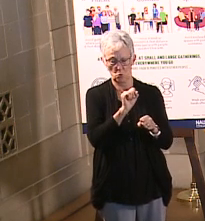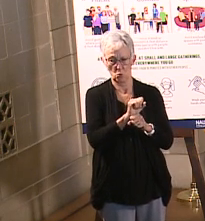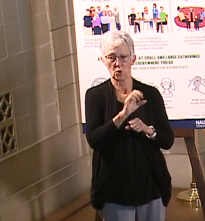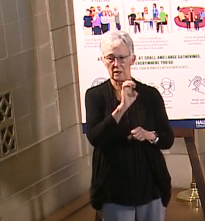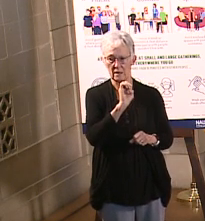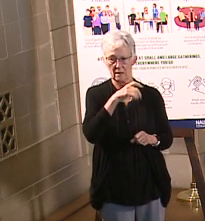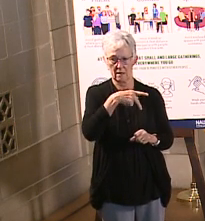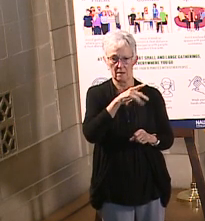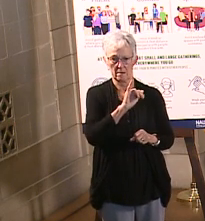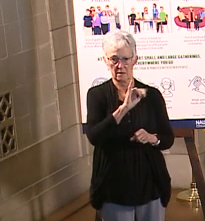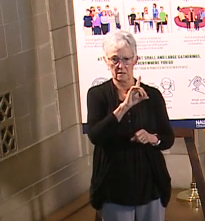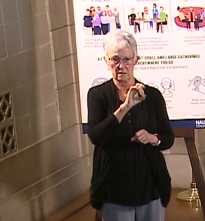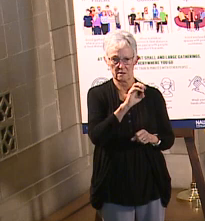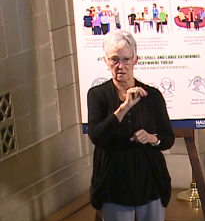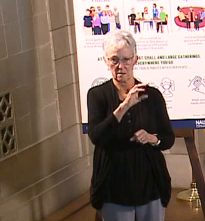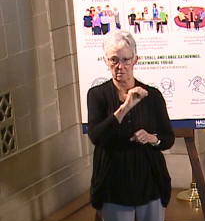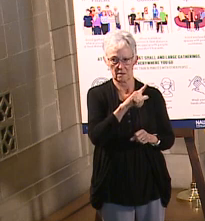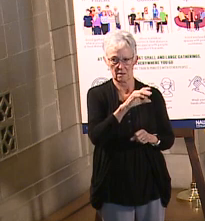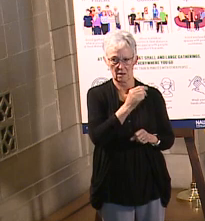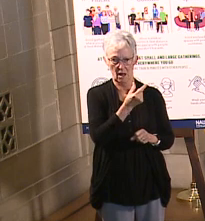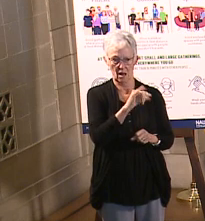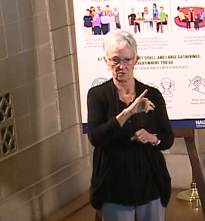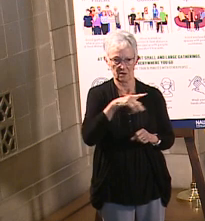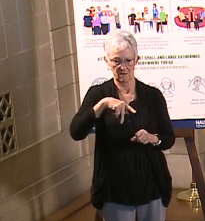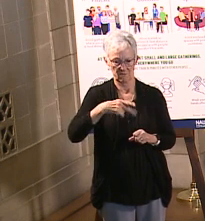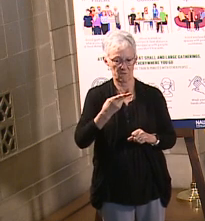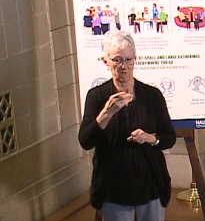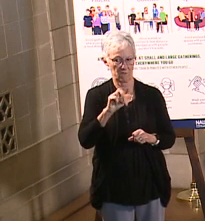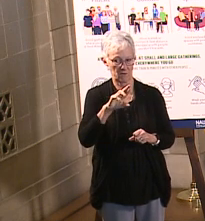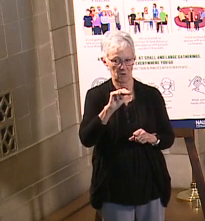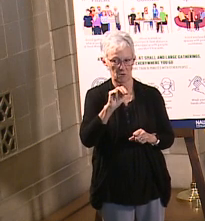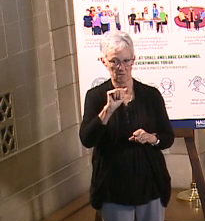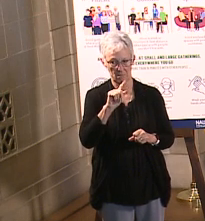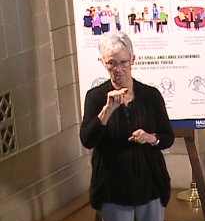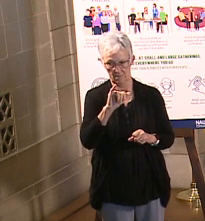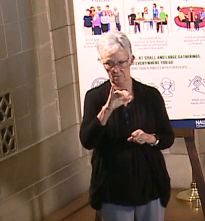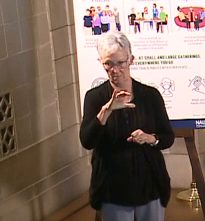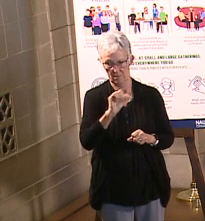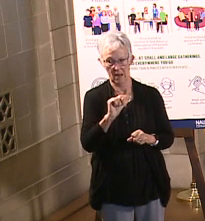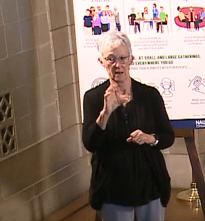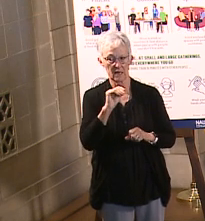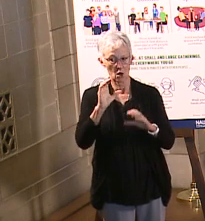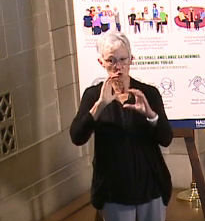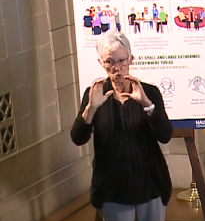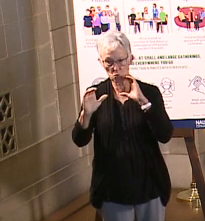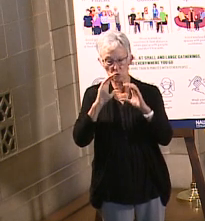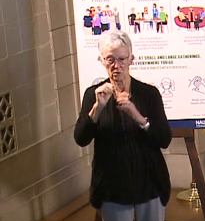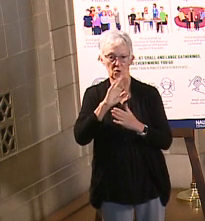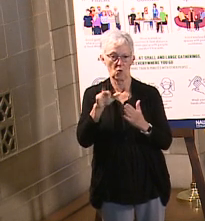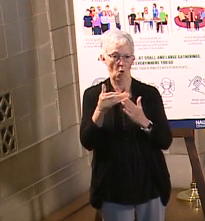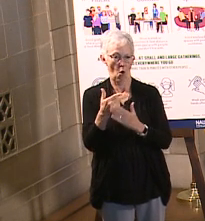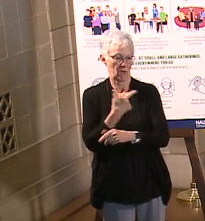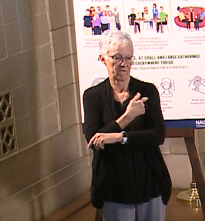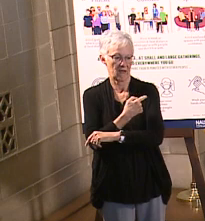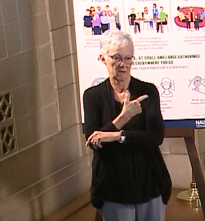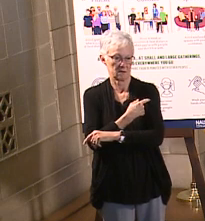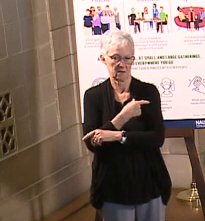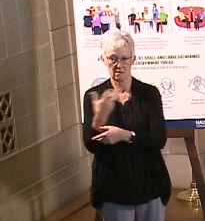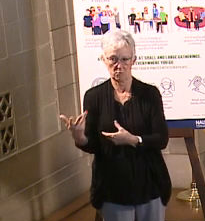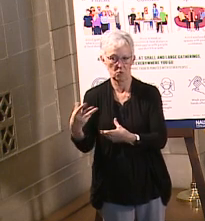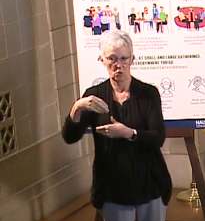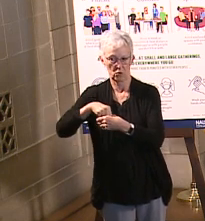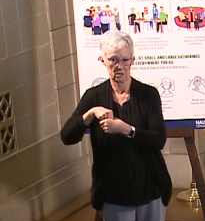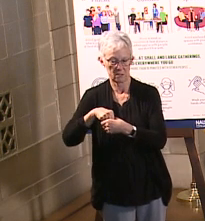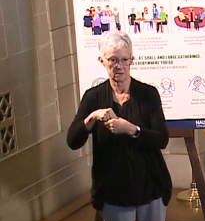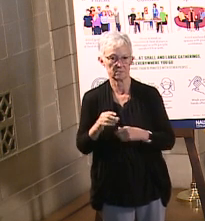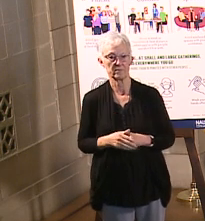epidemiology, informatics, communications, and all of the COVID-19 vaccine planning group participants. I would like to echo the importance of avoiding the